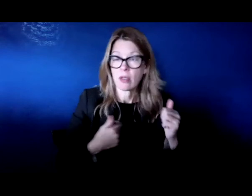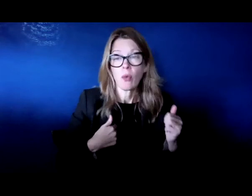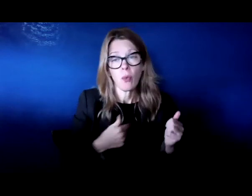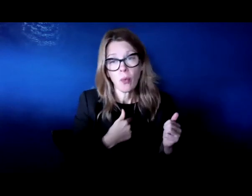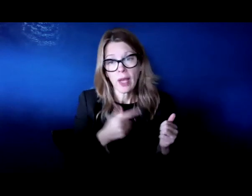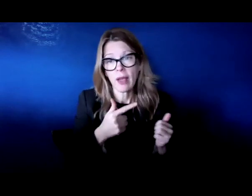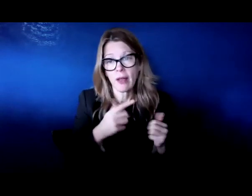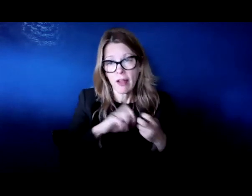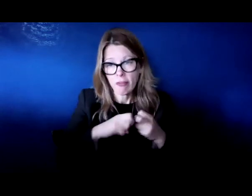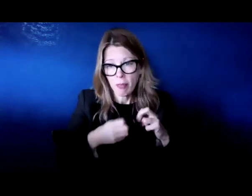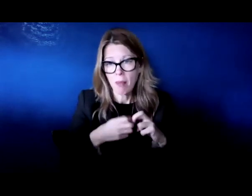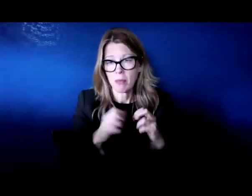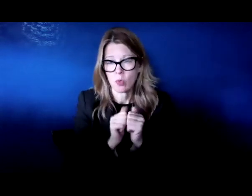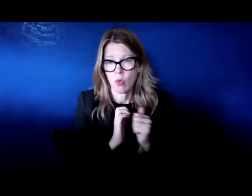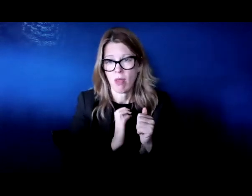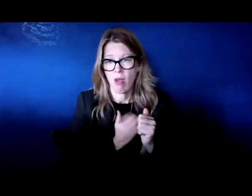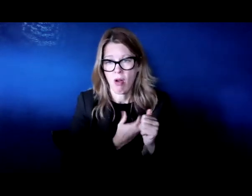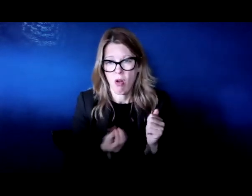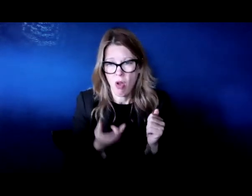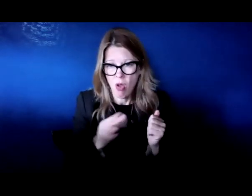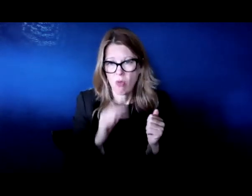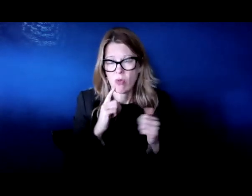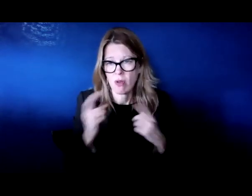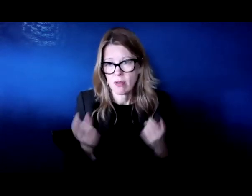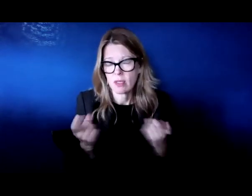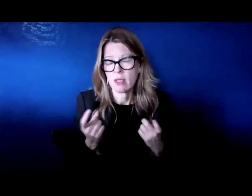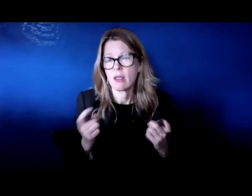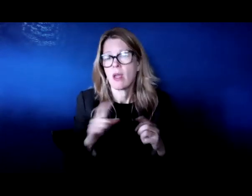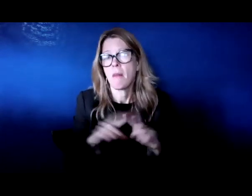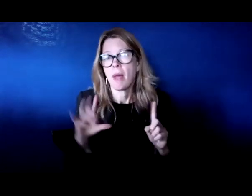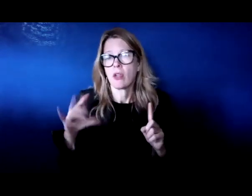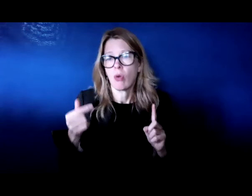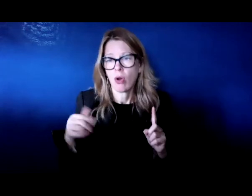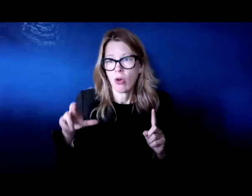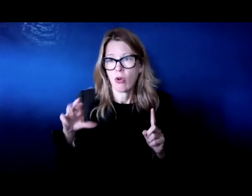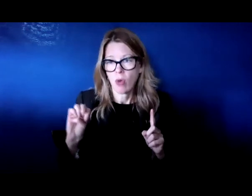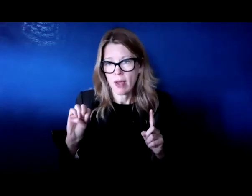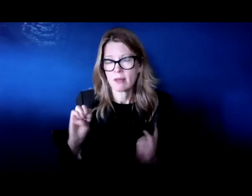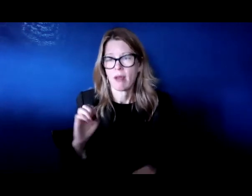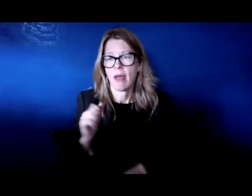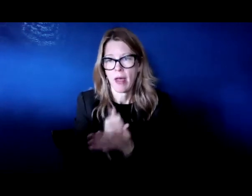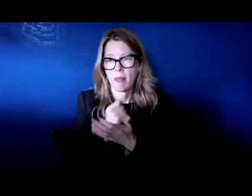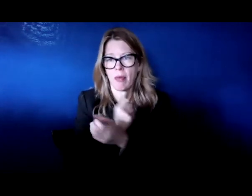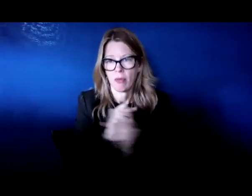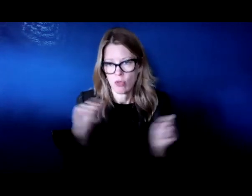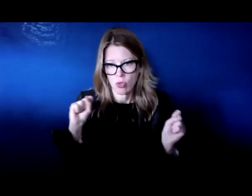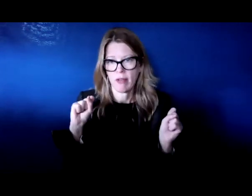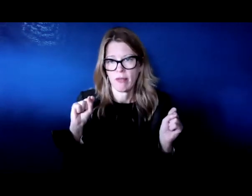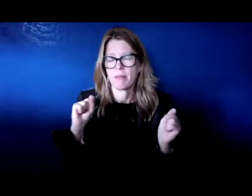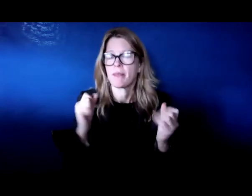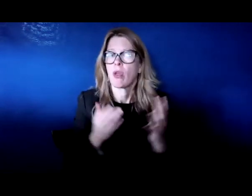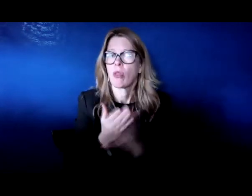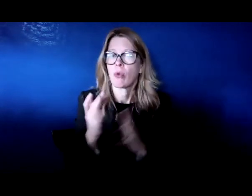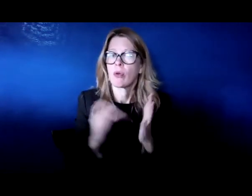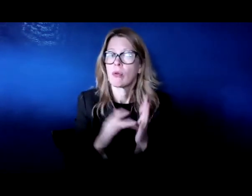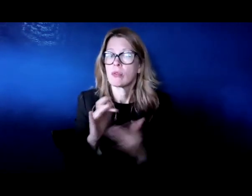our sins, let your bountiful grace and mercy speedily help and deliver us. Through Jesus Christ our